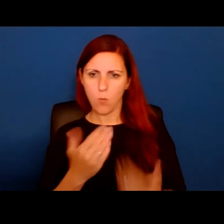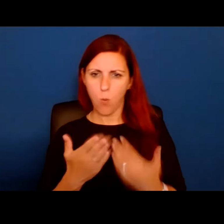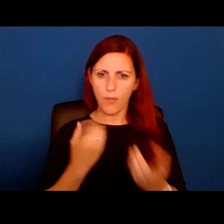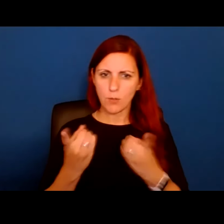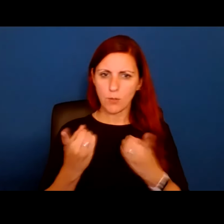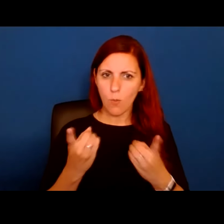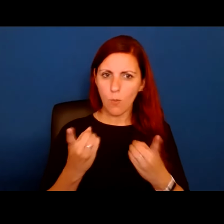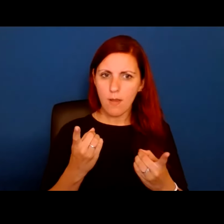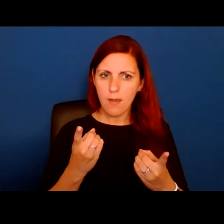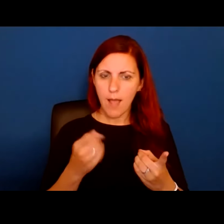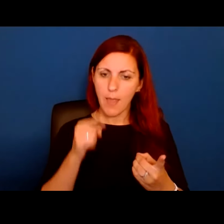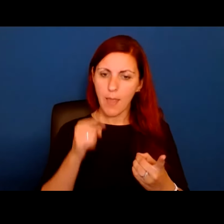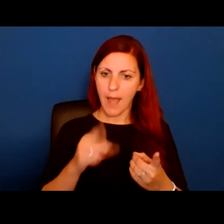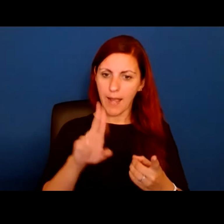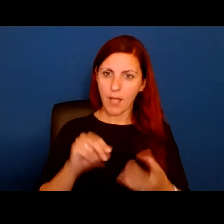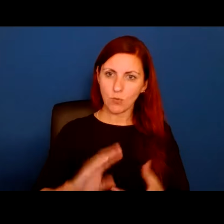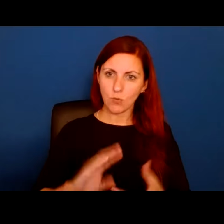violence.